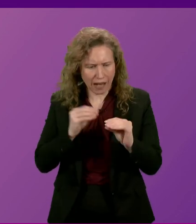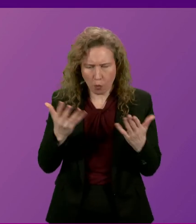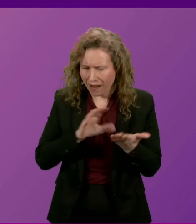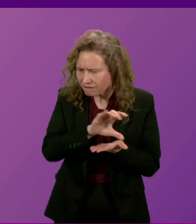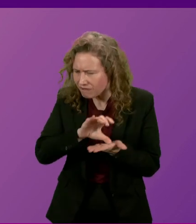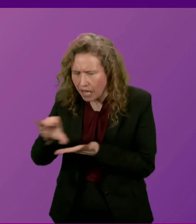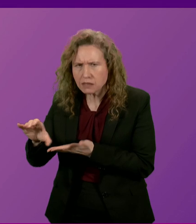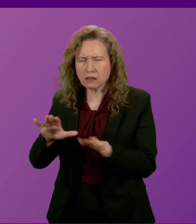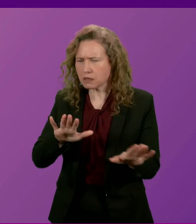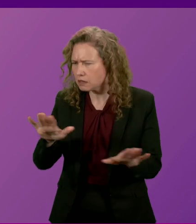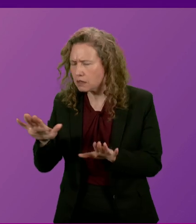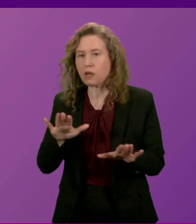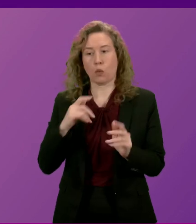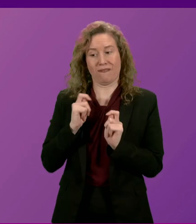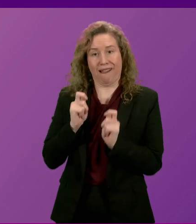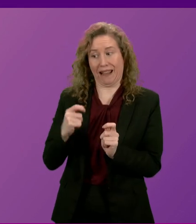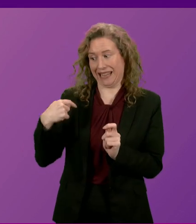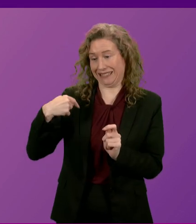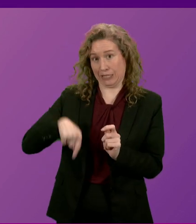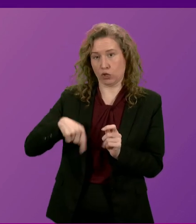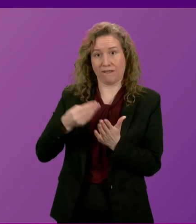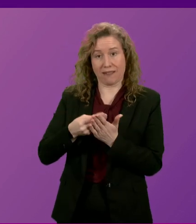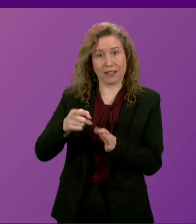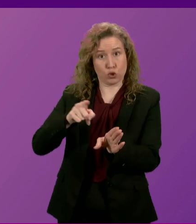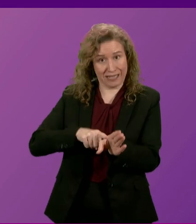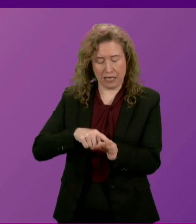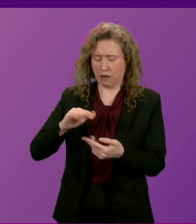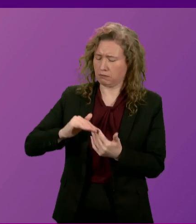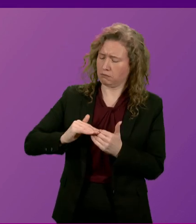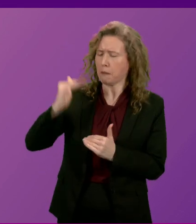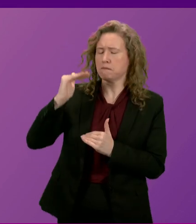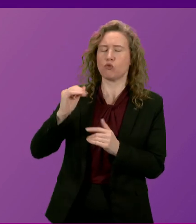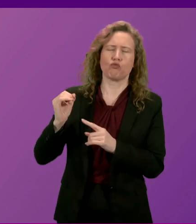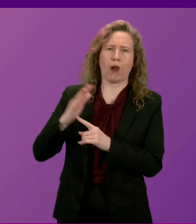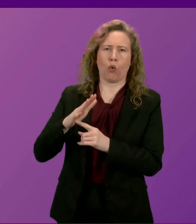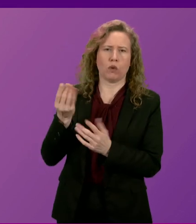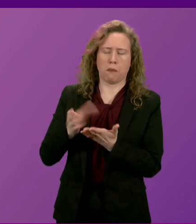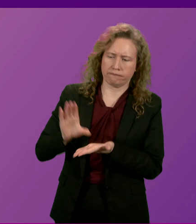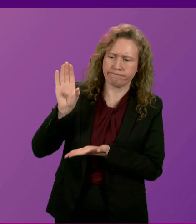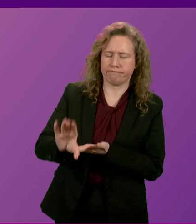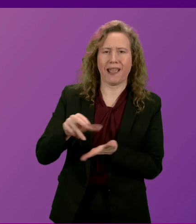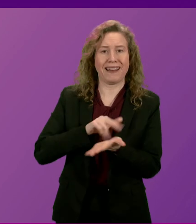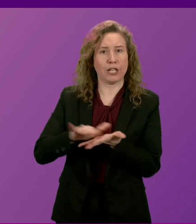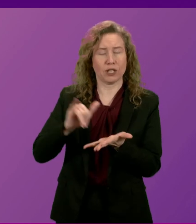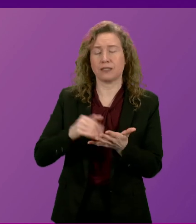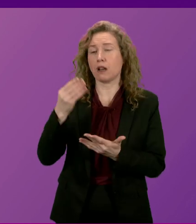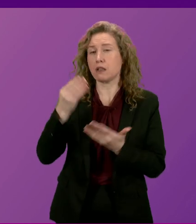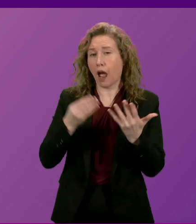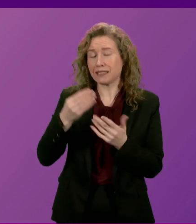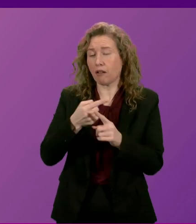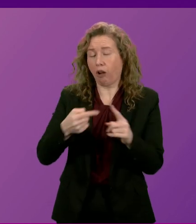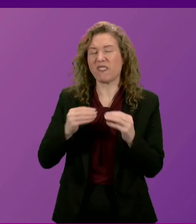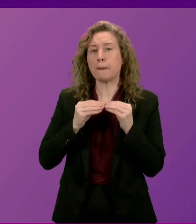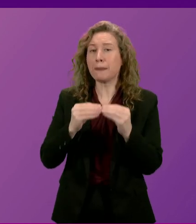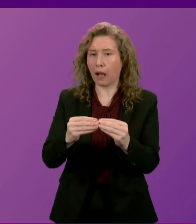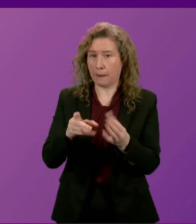making, we've allocated for this financial year a record amount of funding to the National Health Service at over £19.5